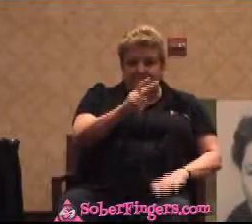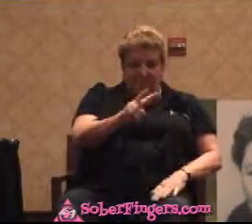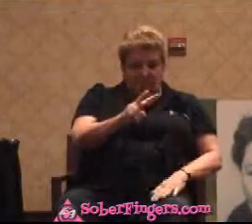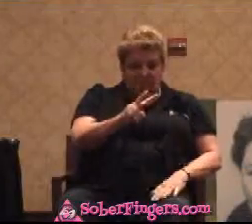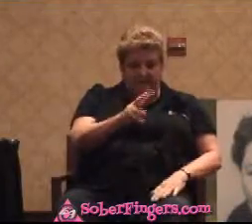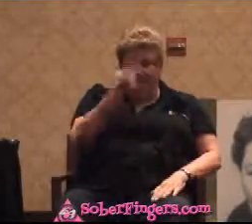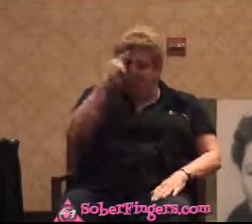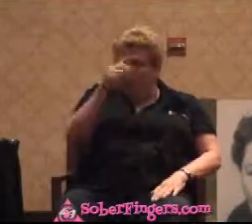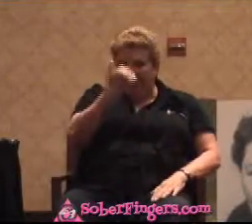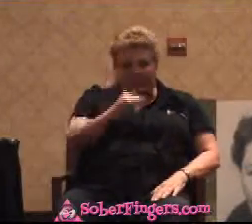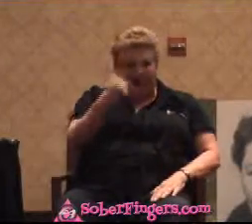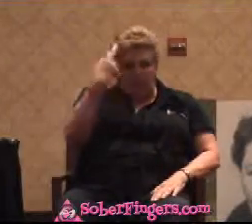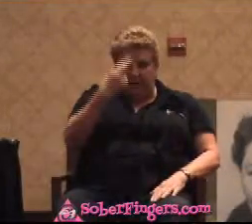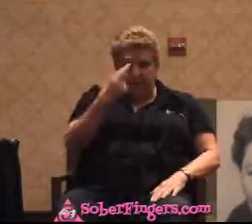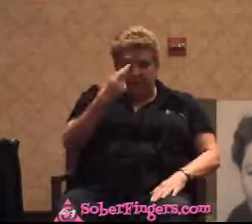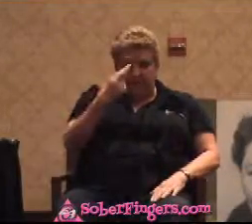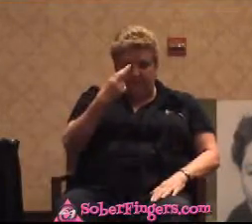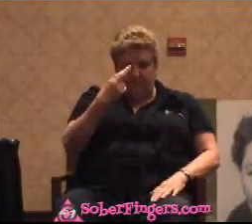Nevada. No problem.